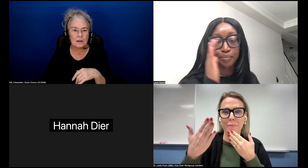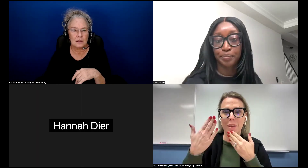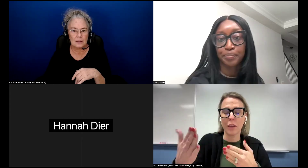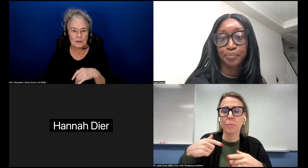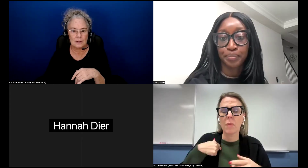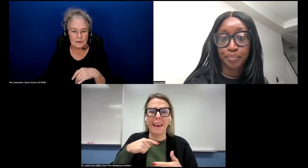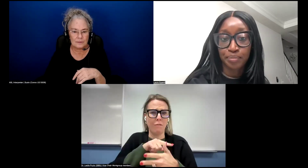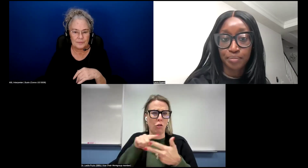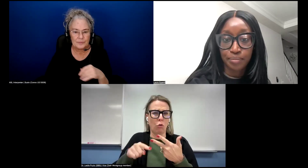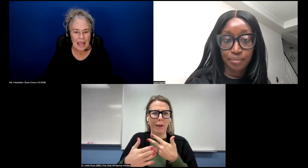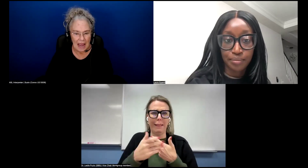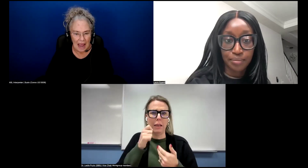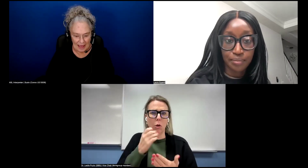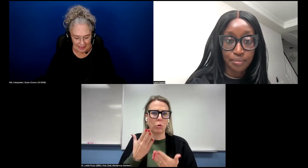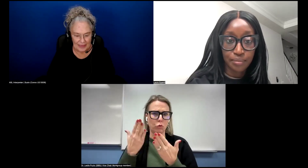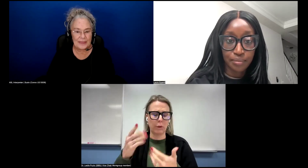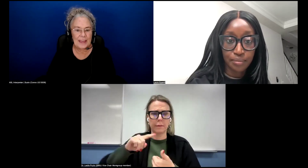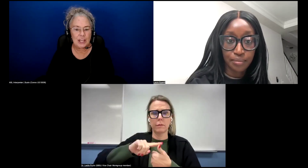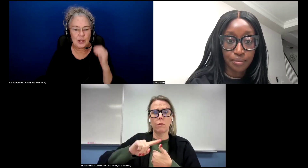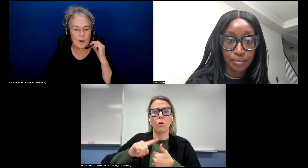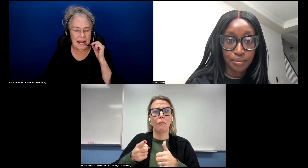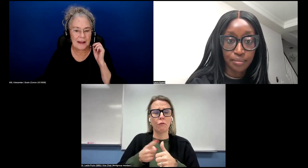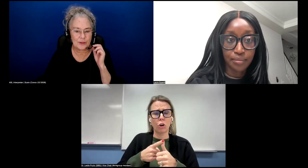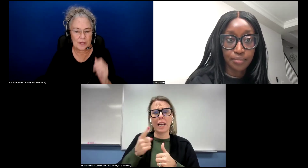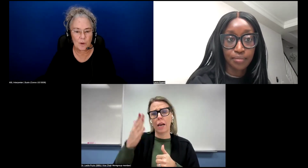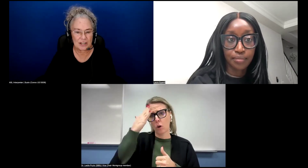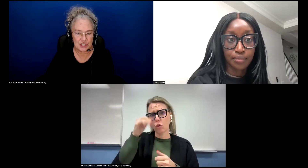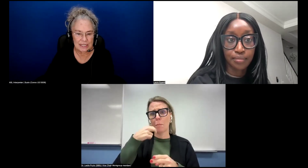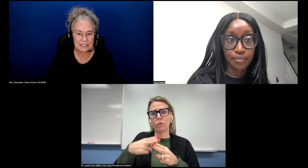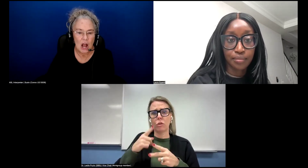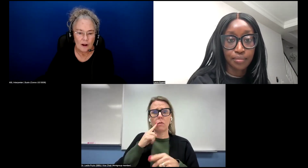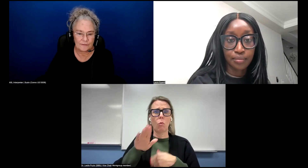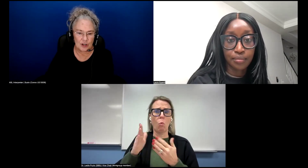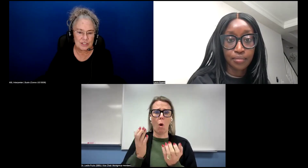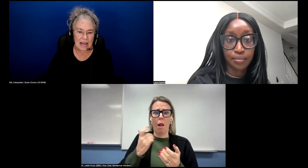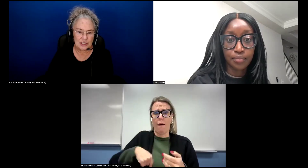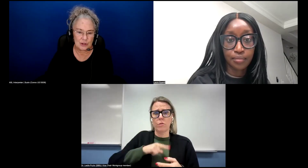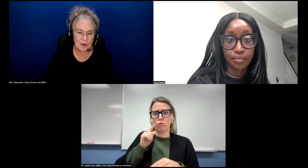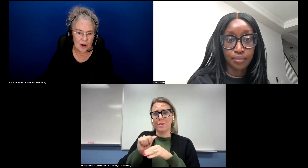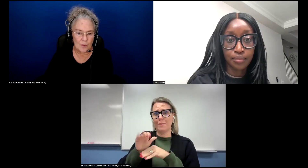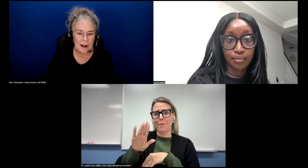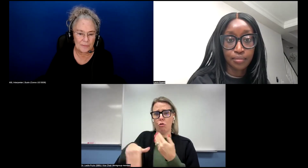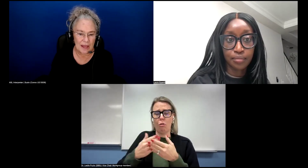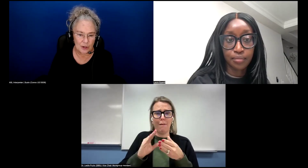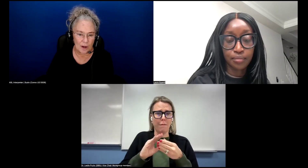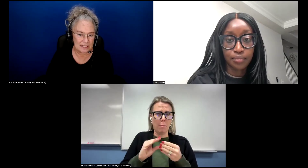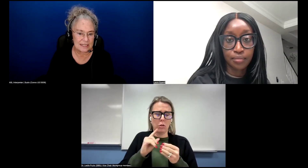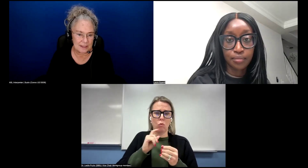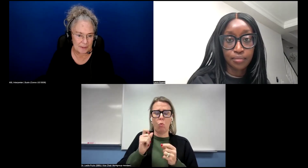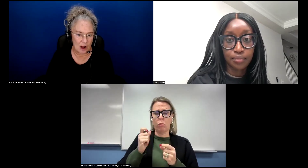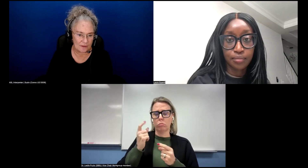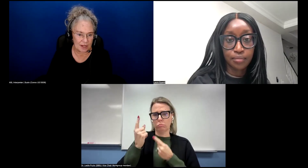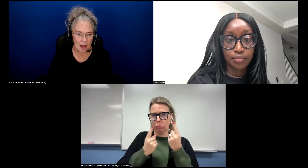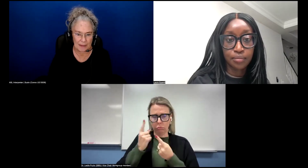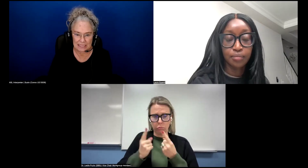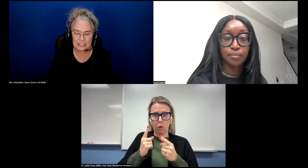Thank you. I have 3 questions. First, I do know that you want us to